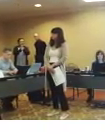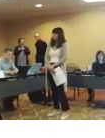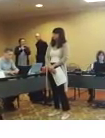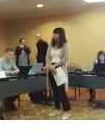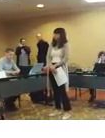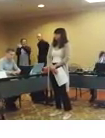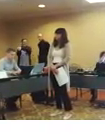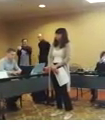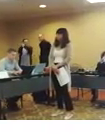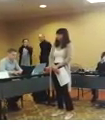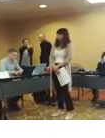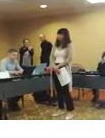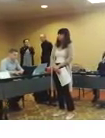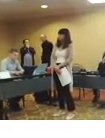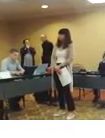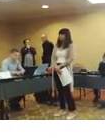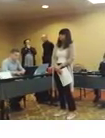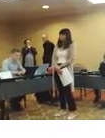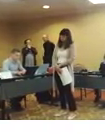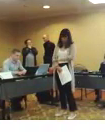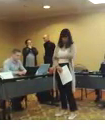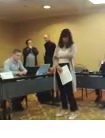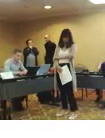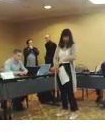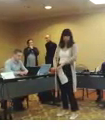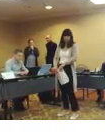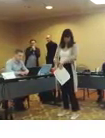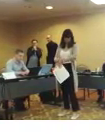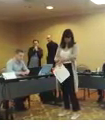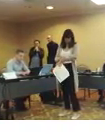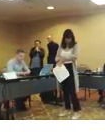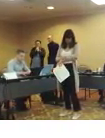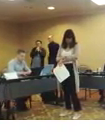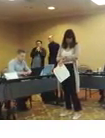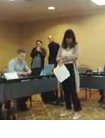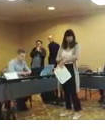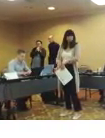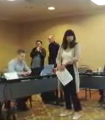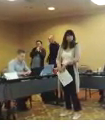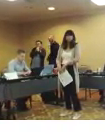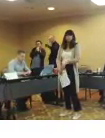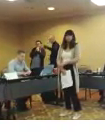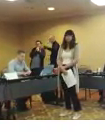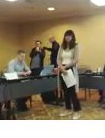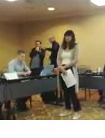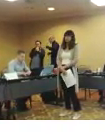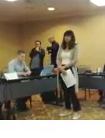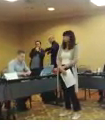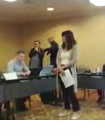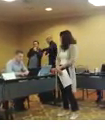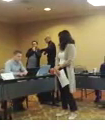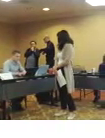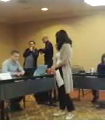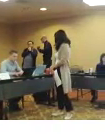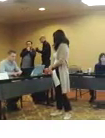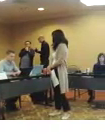of this project? So again, what I'm gonna say is, I think that's part of what you're gonna see in the findings, is it's going to say like, what needs to be in scope,